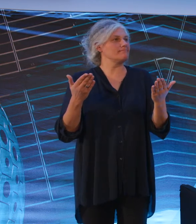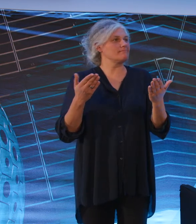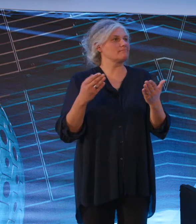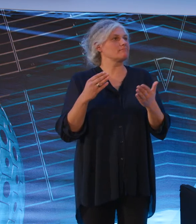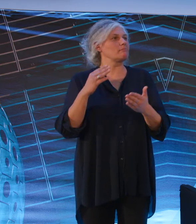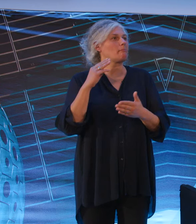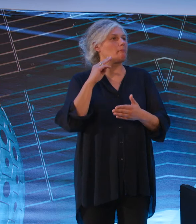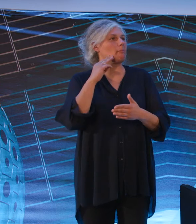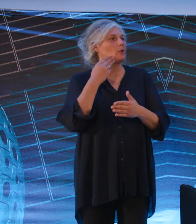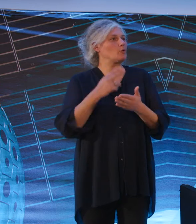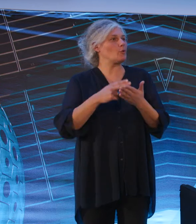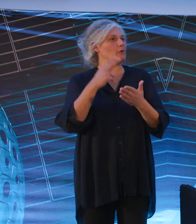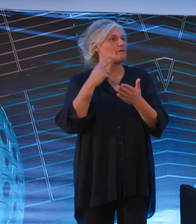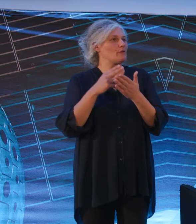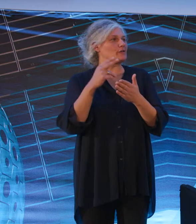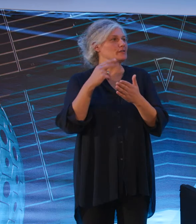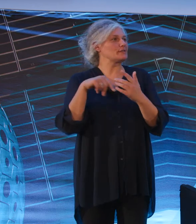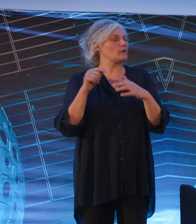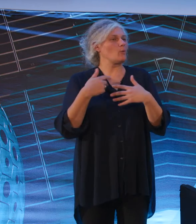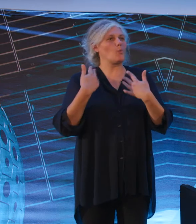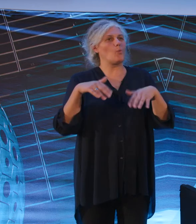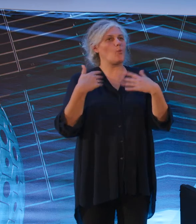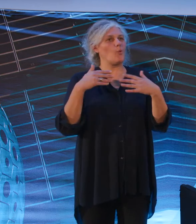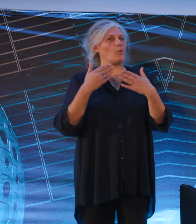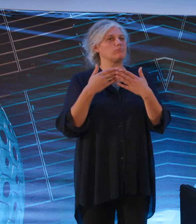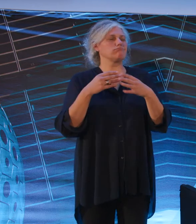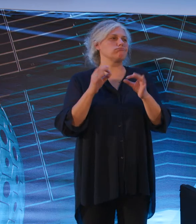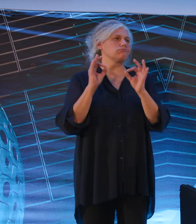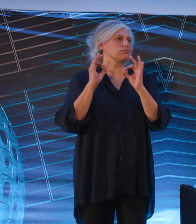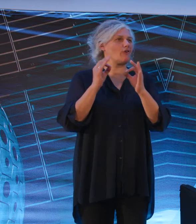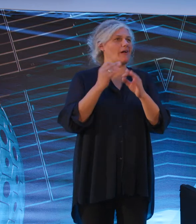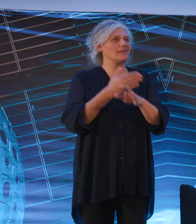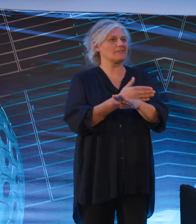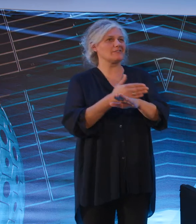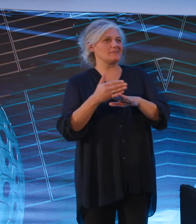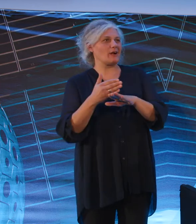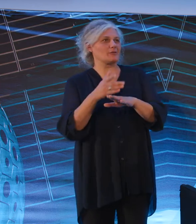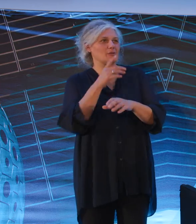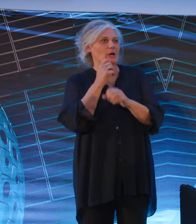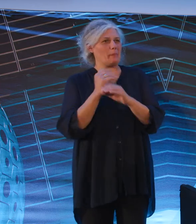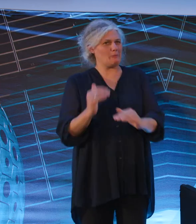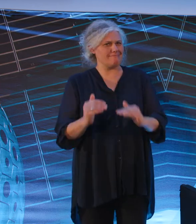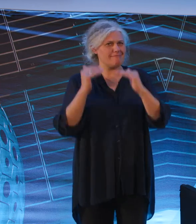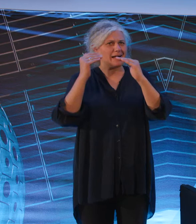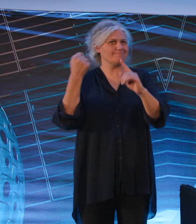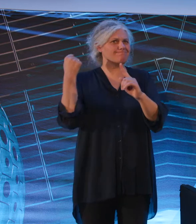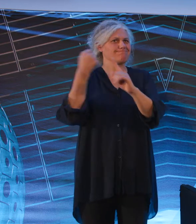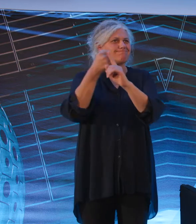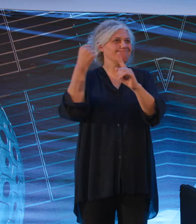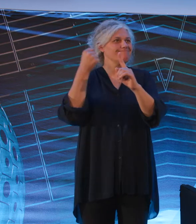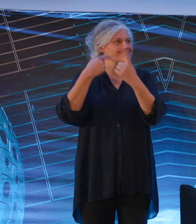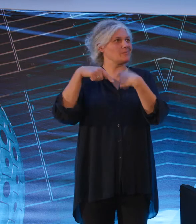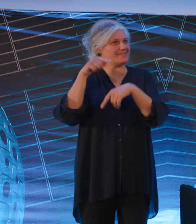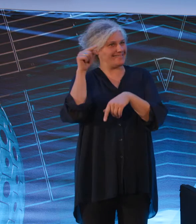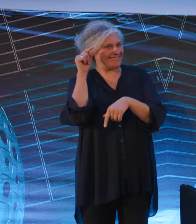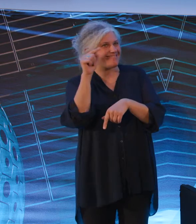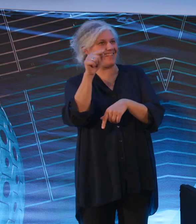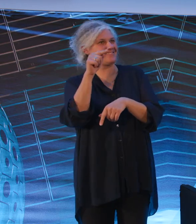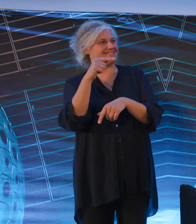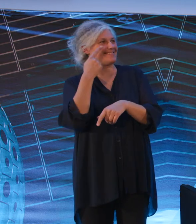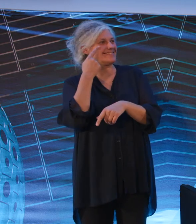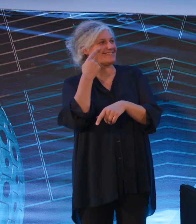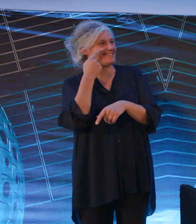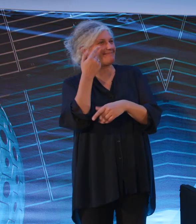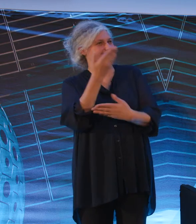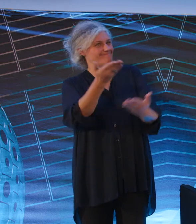Maynooth University Chairman Corr for that remarkable opening. If you're talking about excellence and impact, I think that's what you're seeing straight